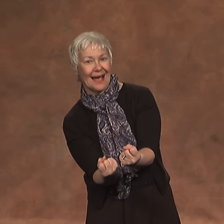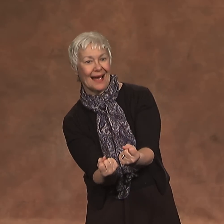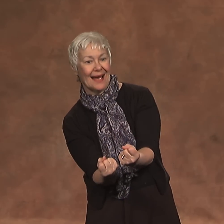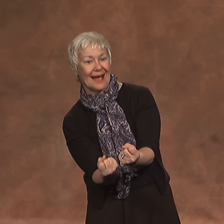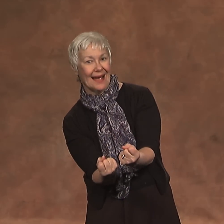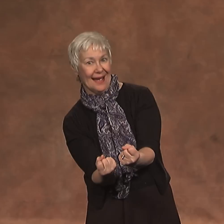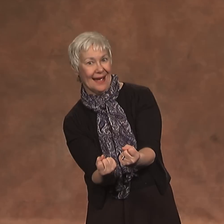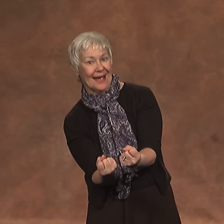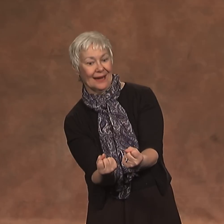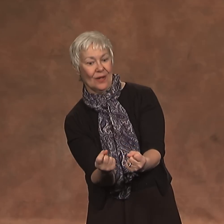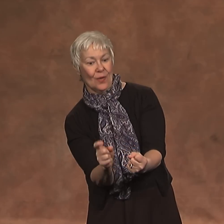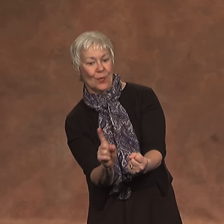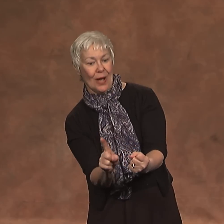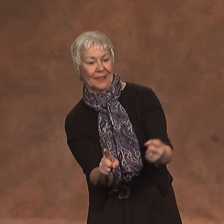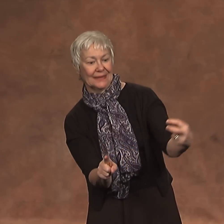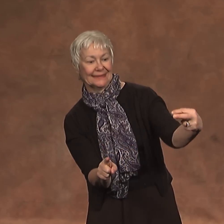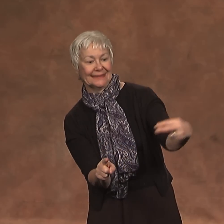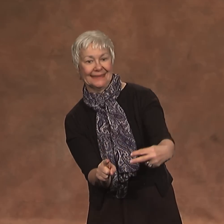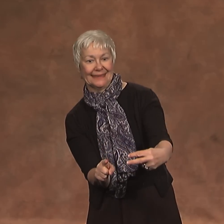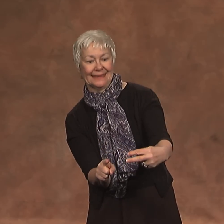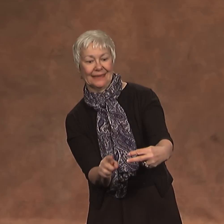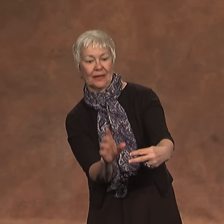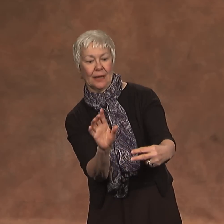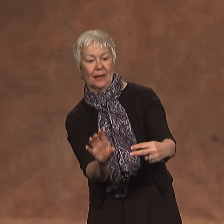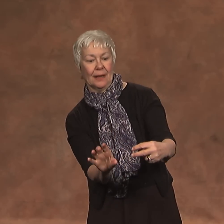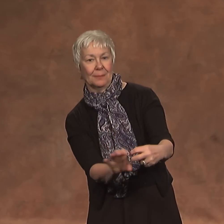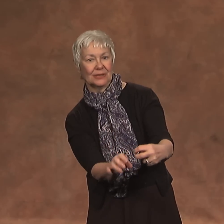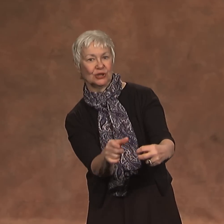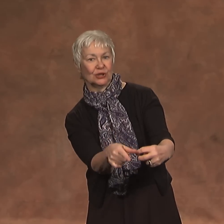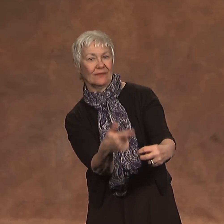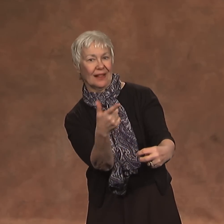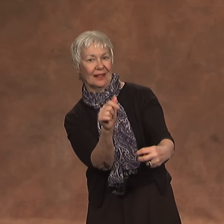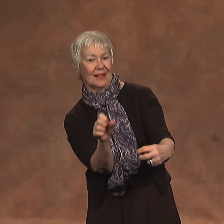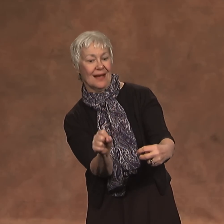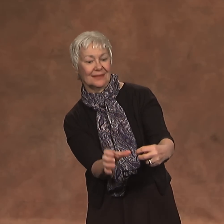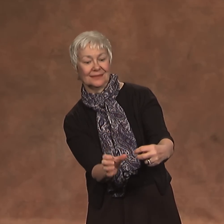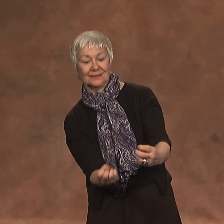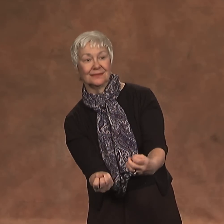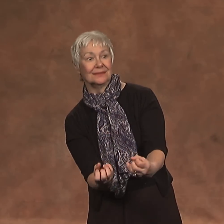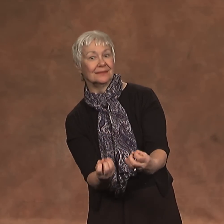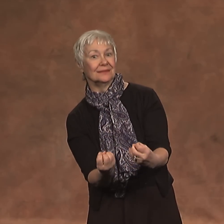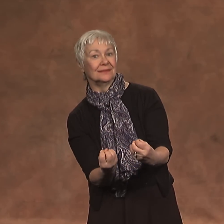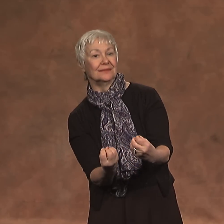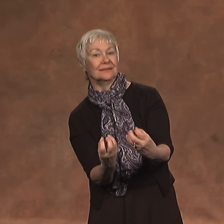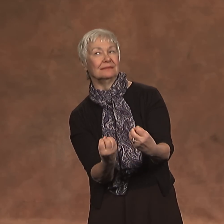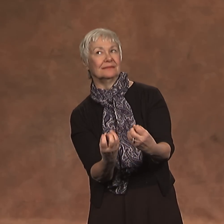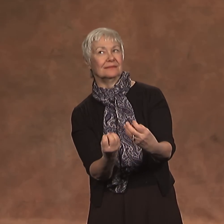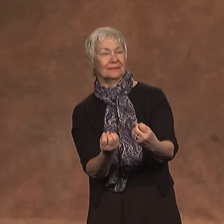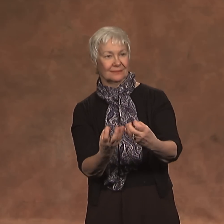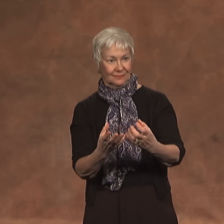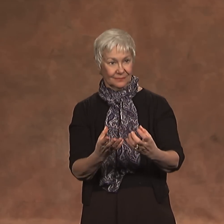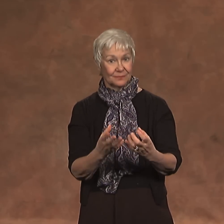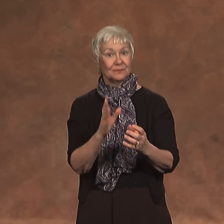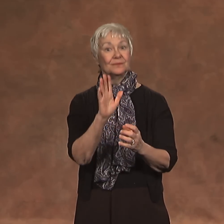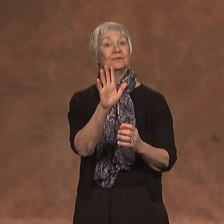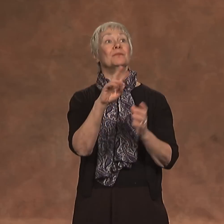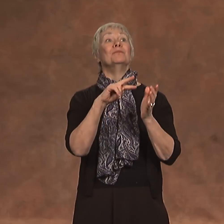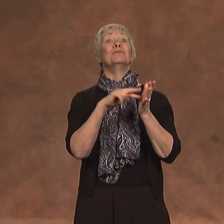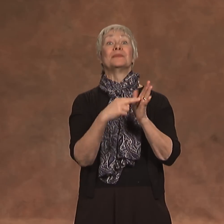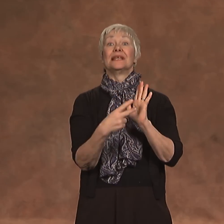shifts his body and his hands closer to the experiment site, and he looks at the student to ensure access. And the goal here